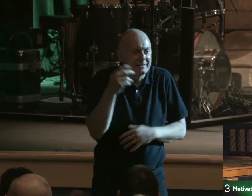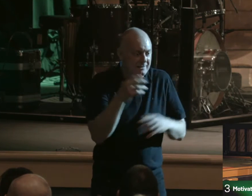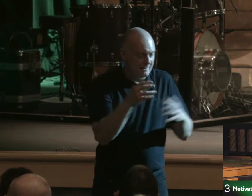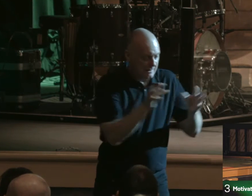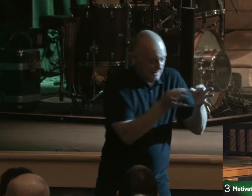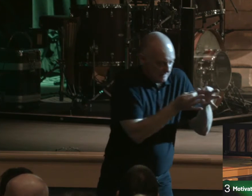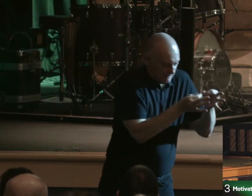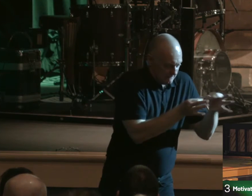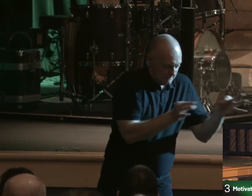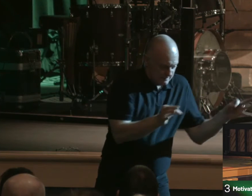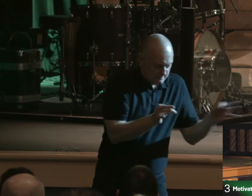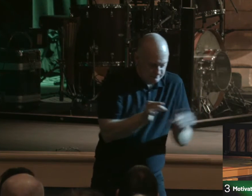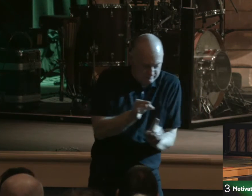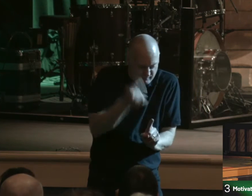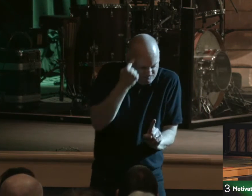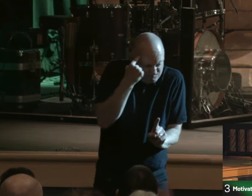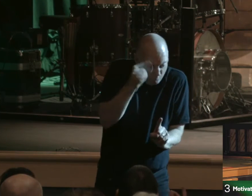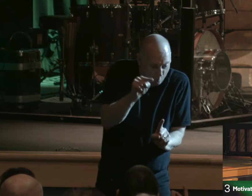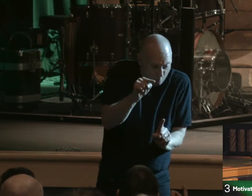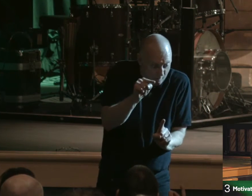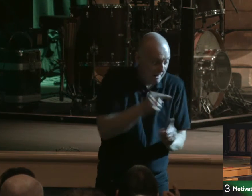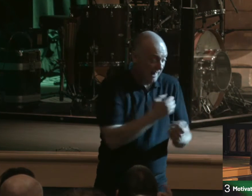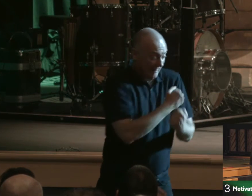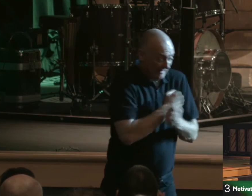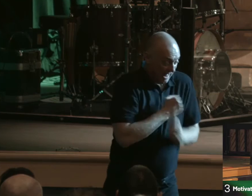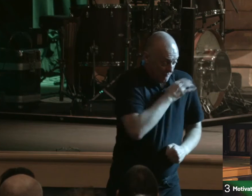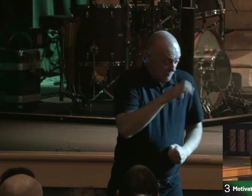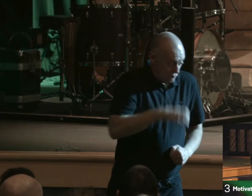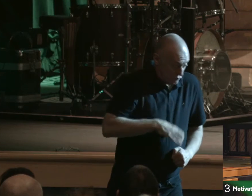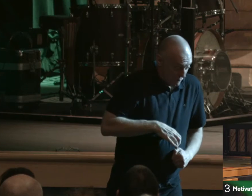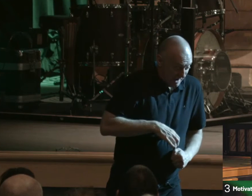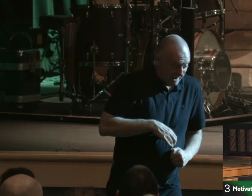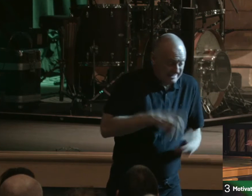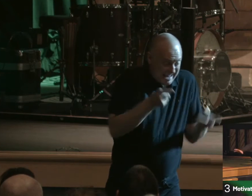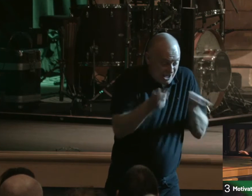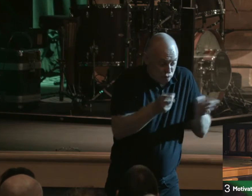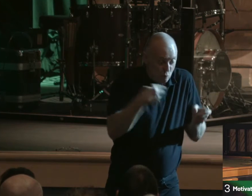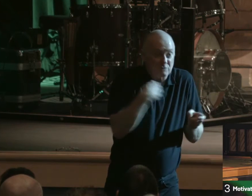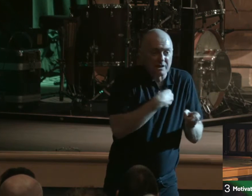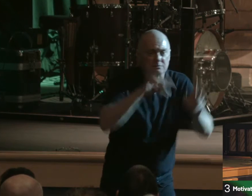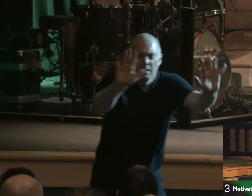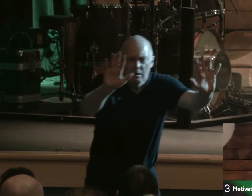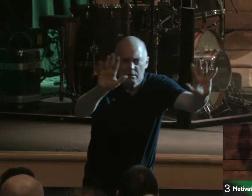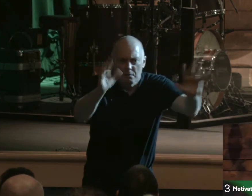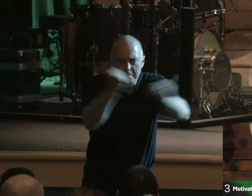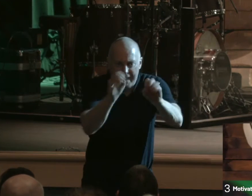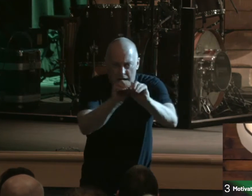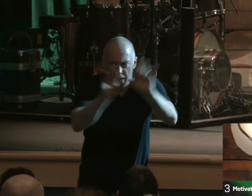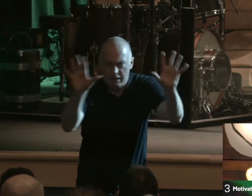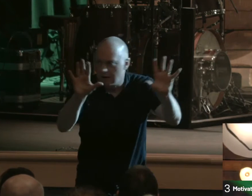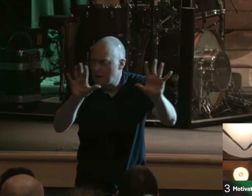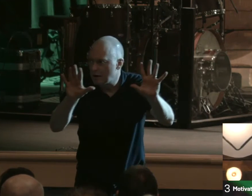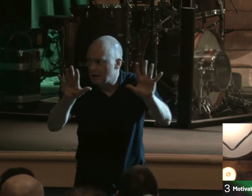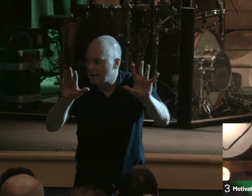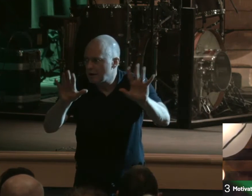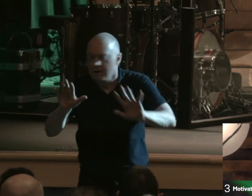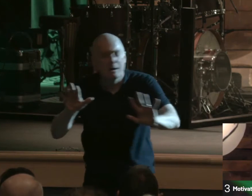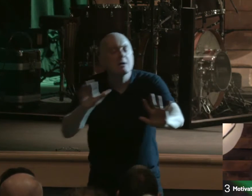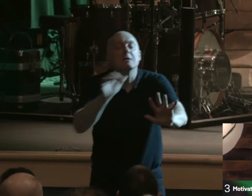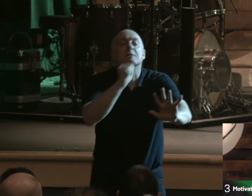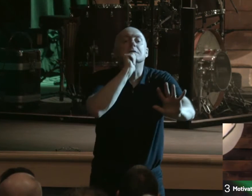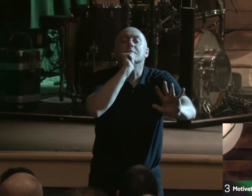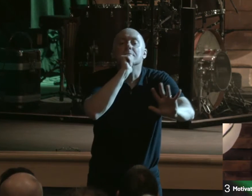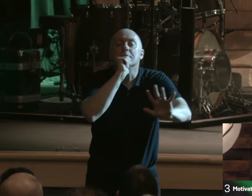one motivation to the next. Notice this, okay? For the love of Christ controls us. I want to be clear here. This is